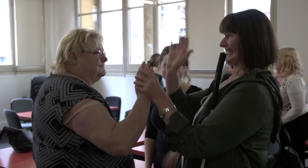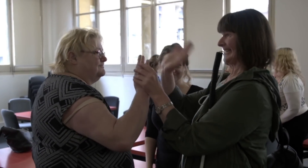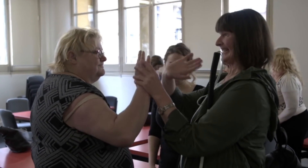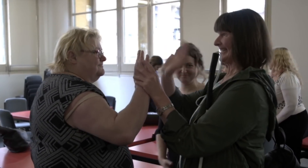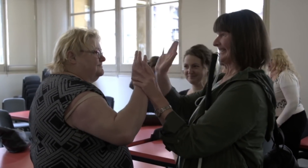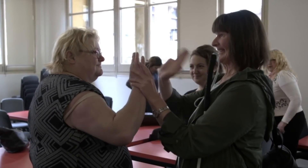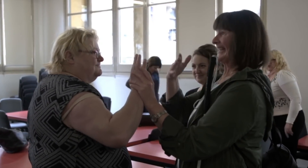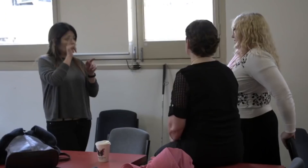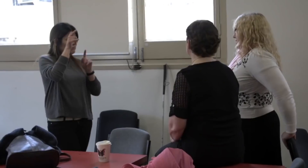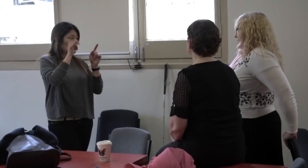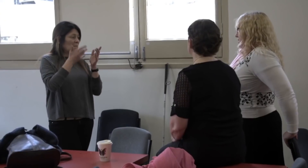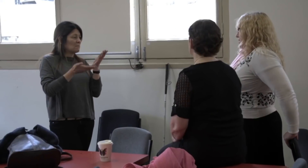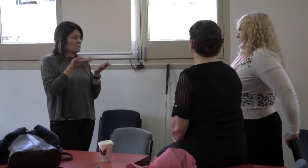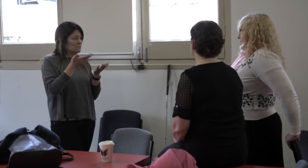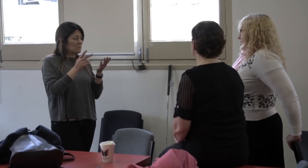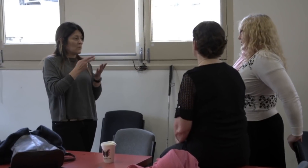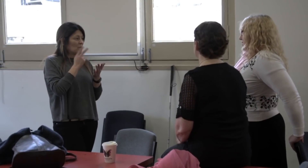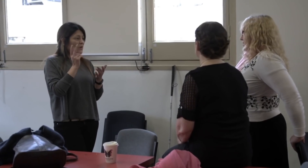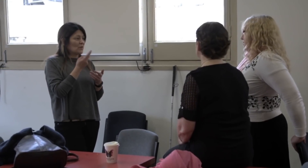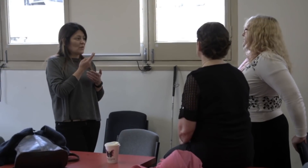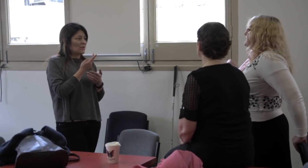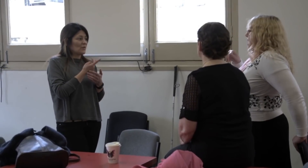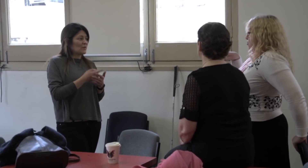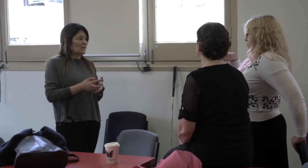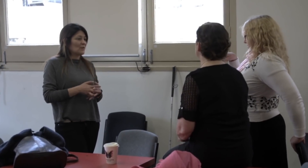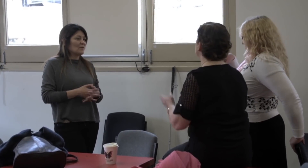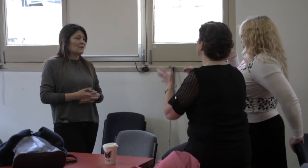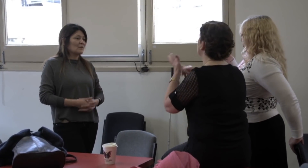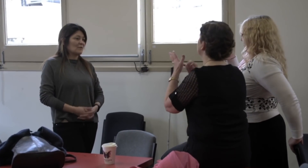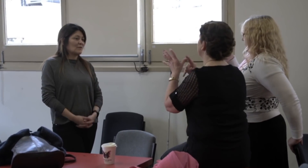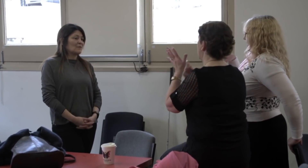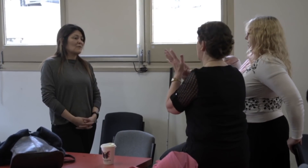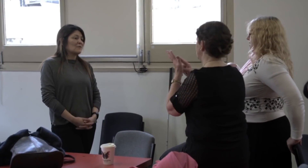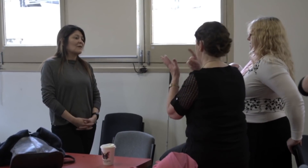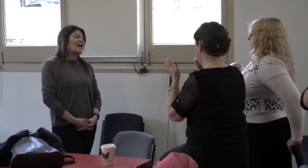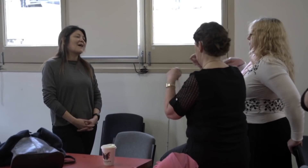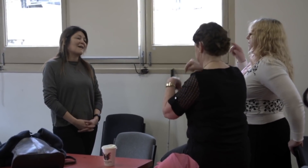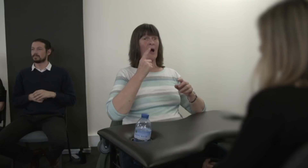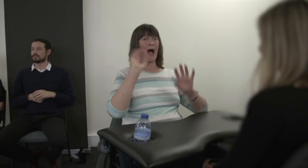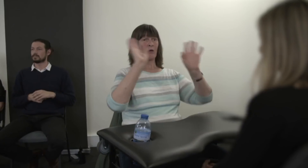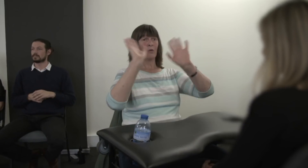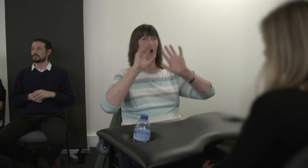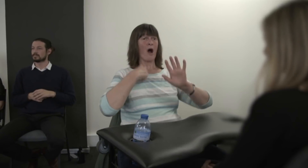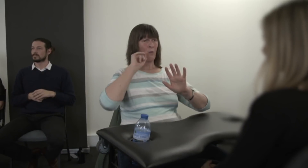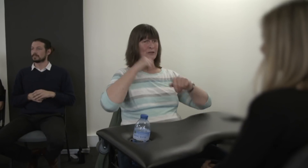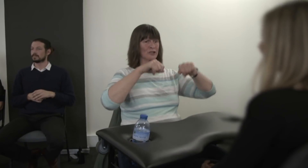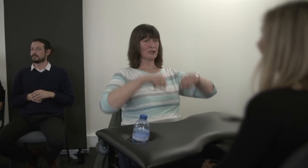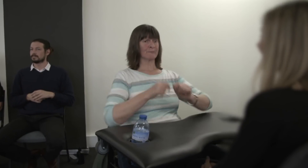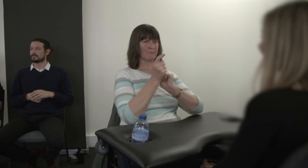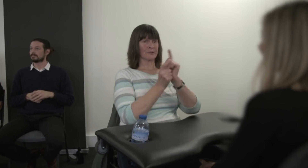for advocating for equal rights for deafblind people and to be involved in the community. Hi, I'll be chairing